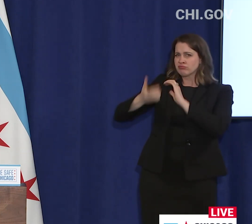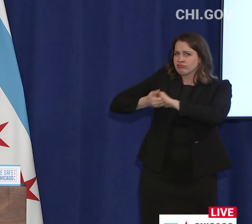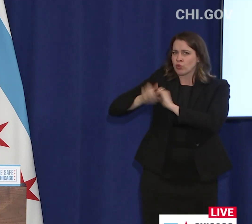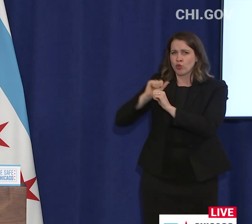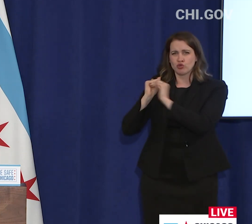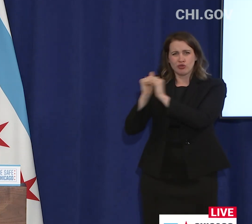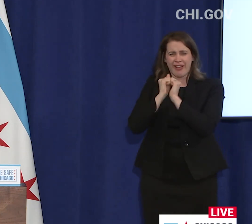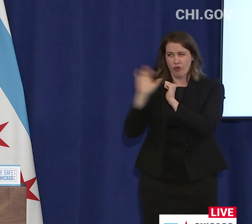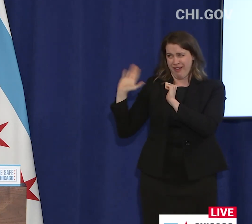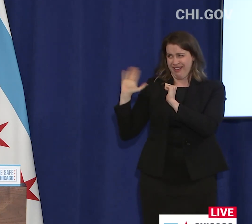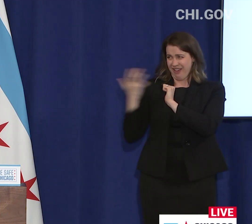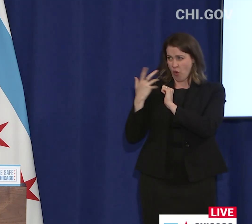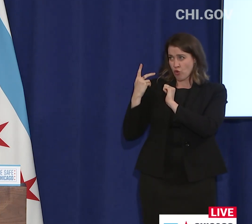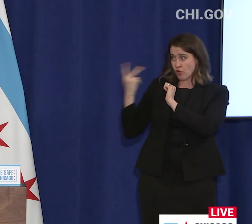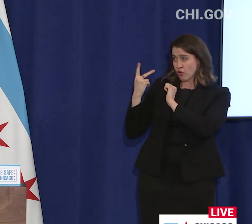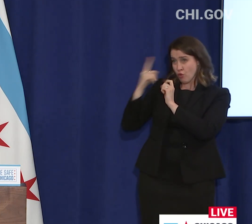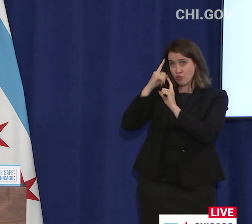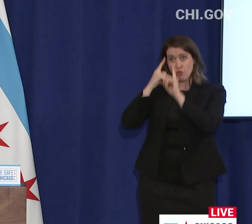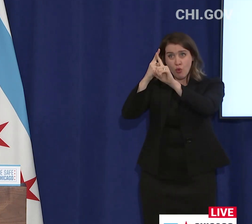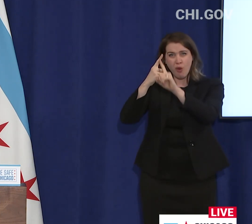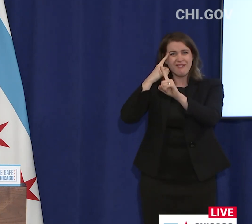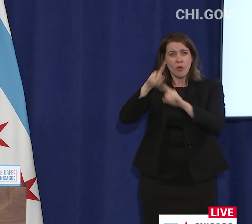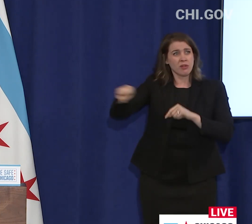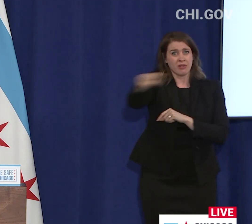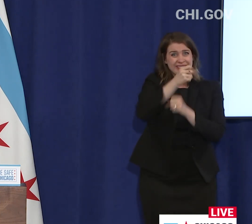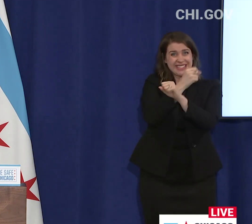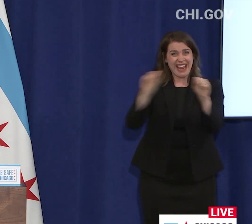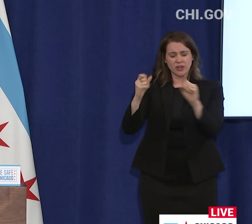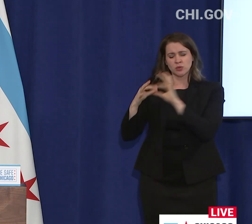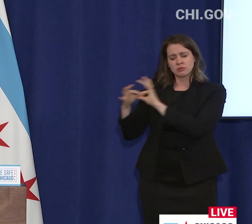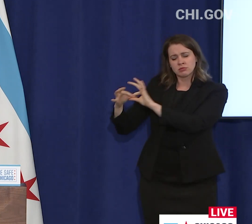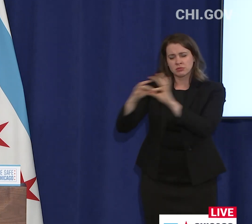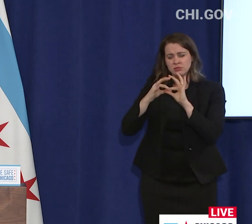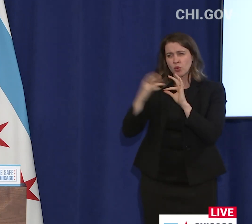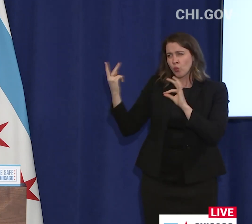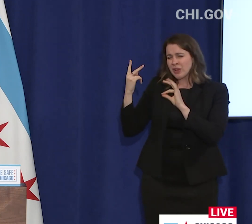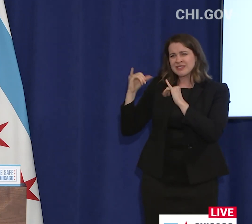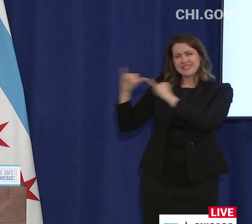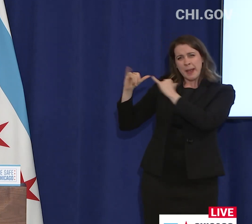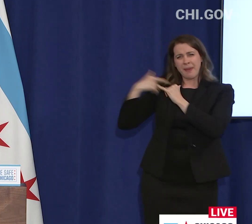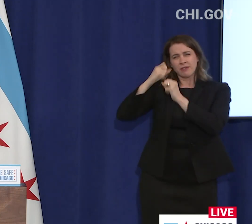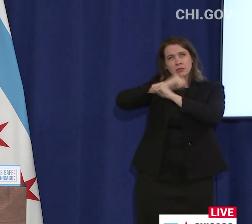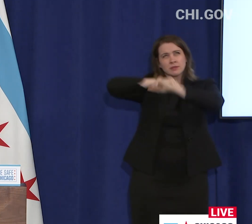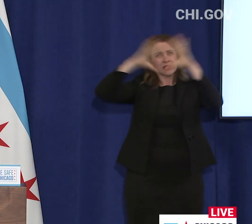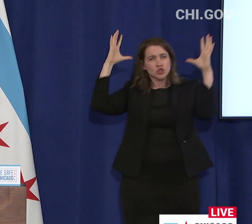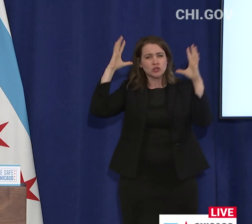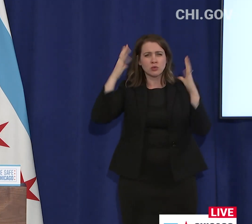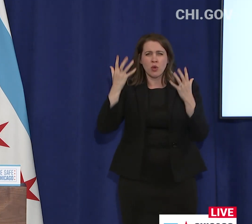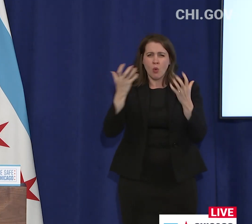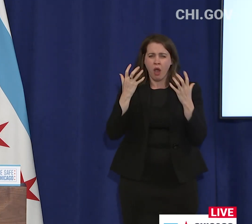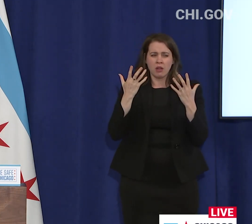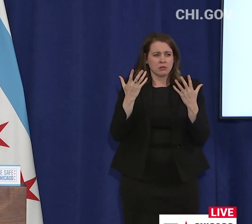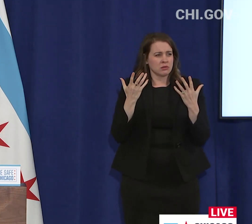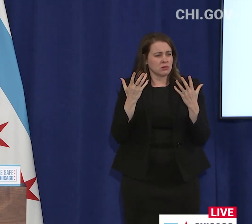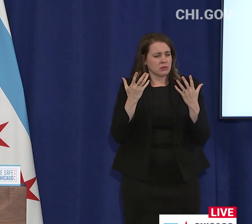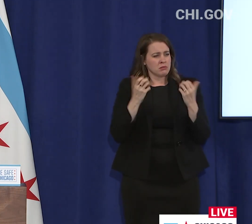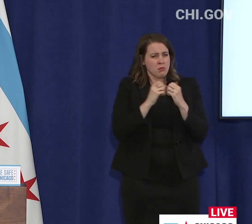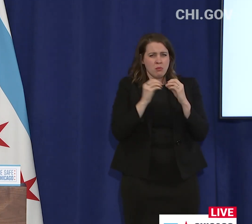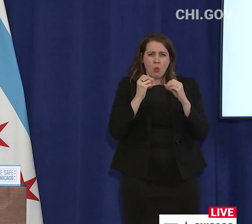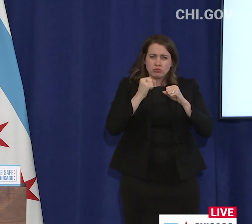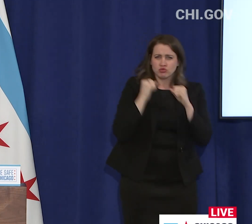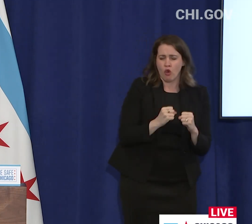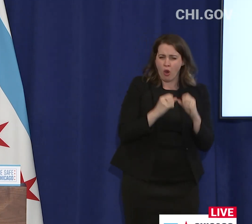safety, our shared vision for how to strengthen and deepen the most